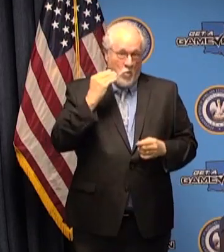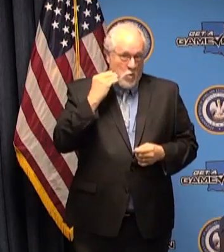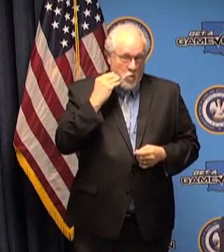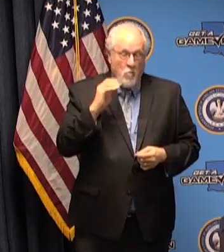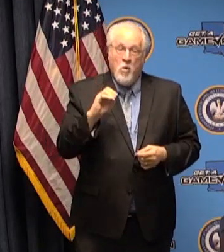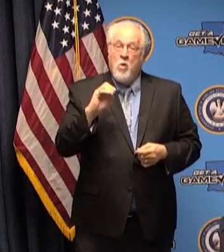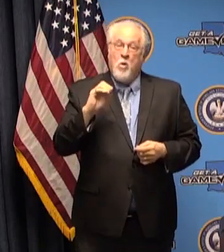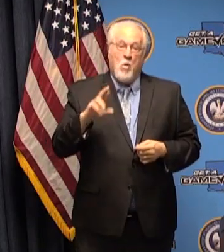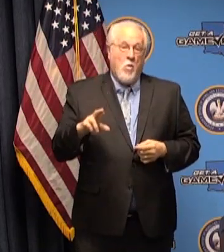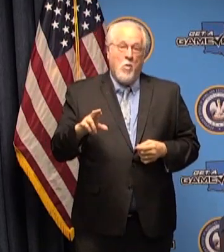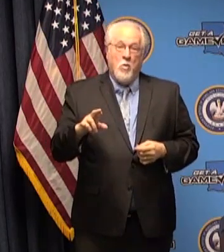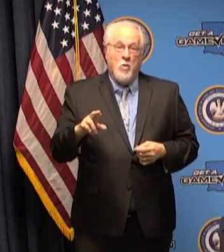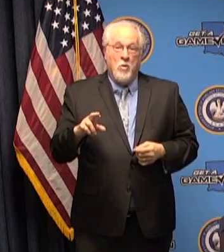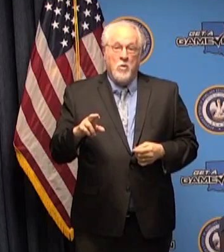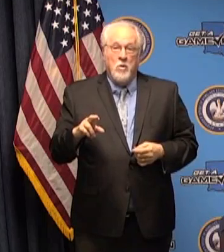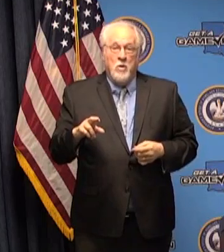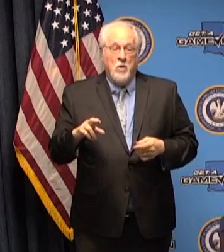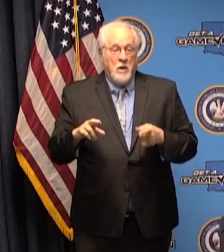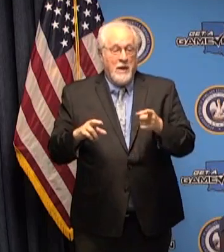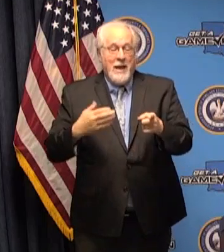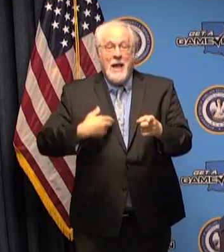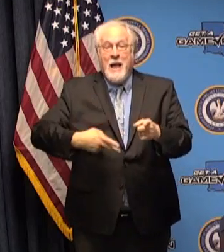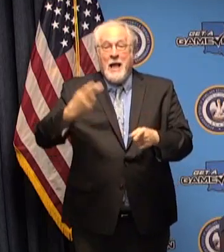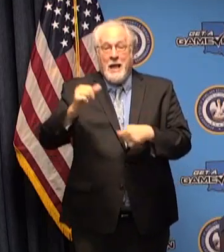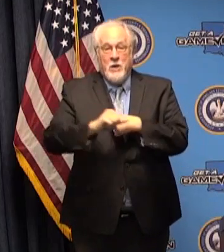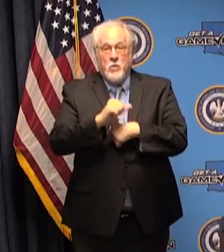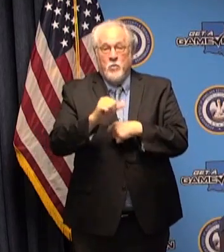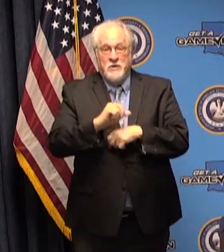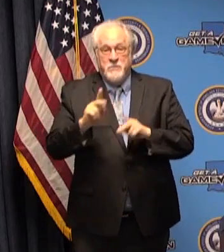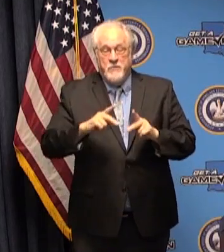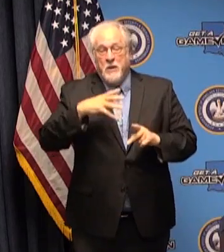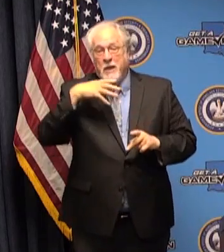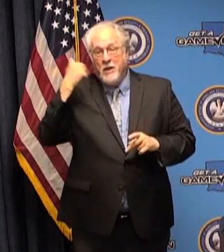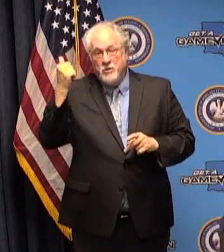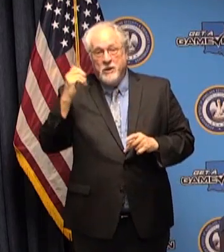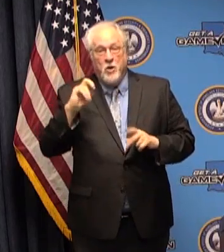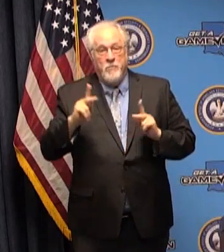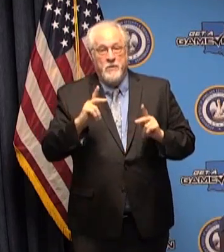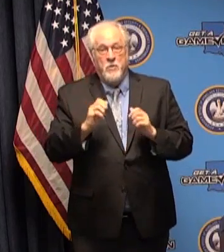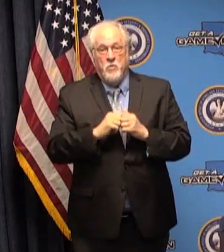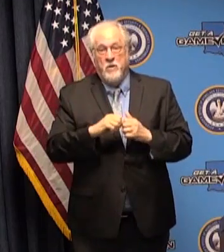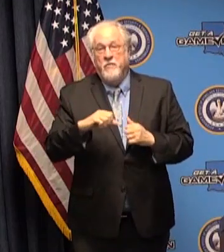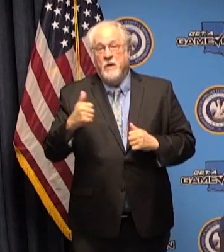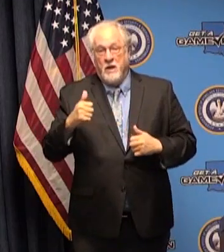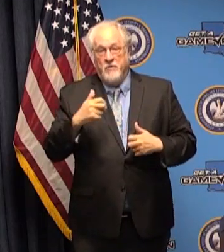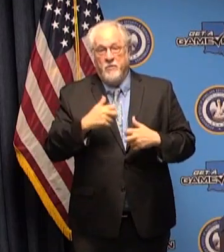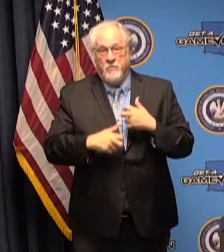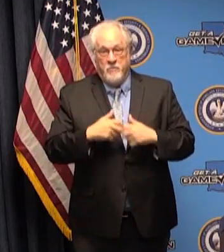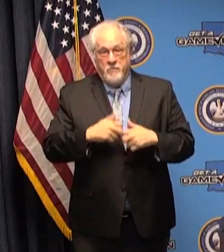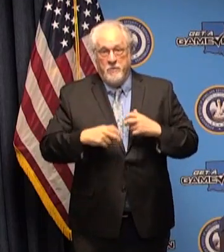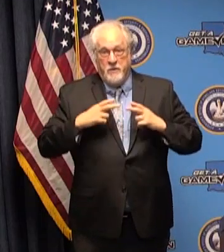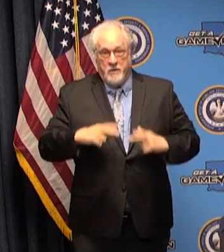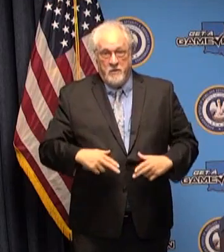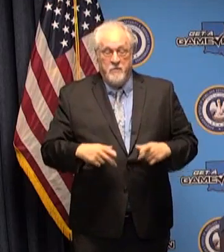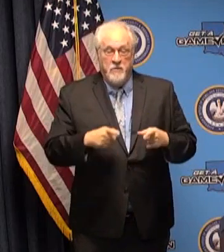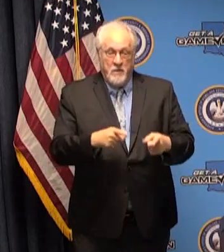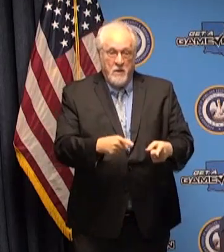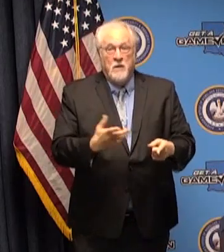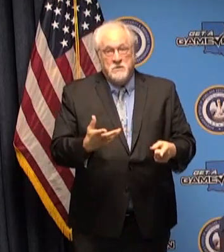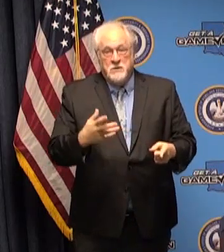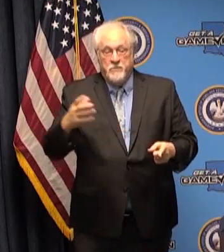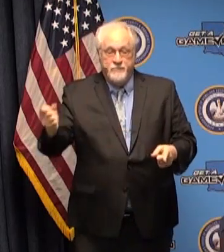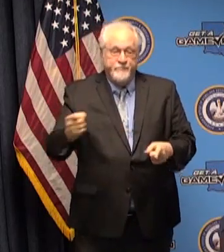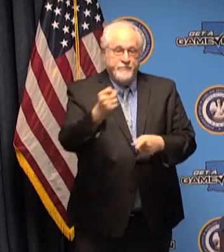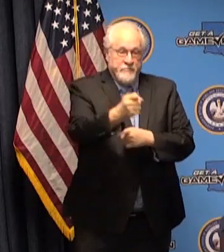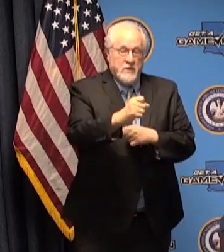home to go to or because they have high-risk individuals, the elderly or people with underlying chronic conditions at their home. And so